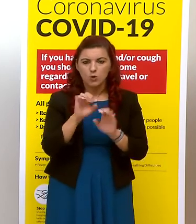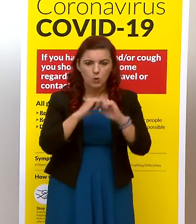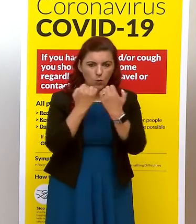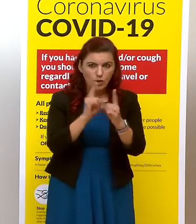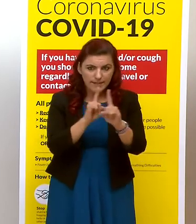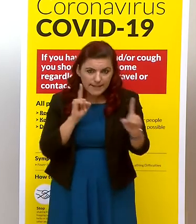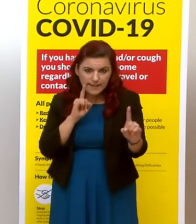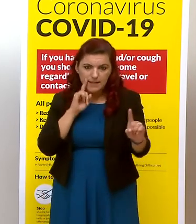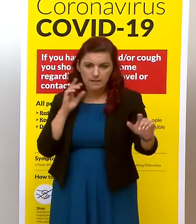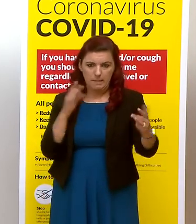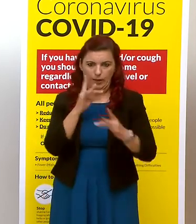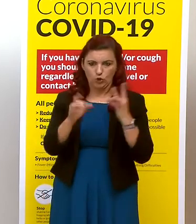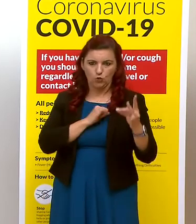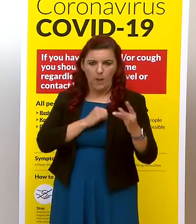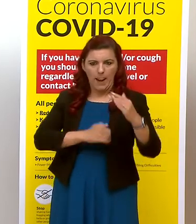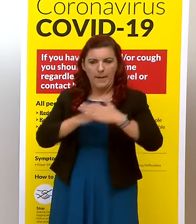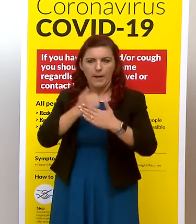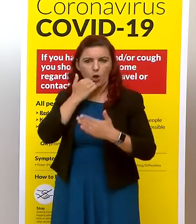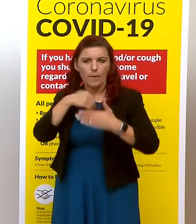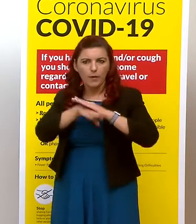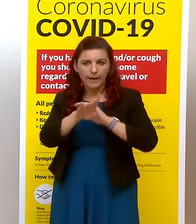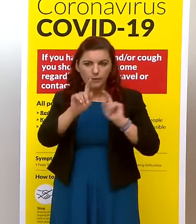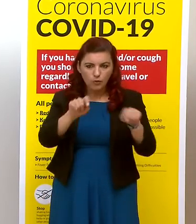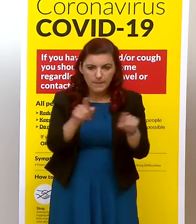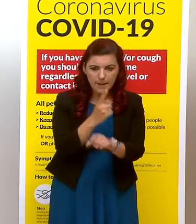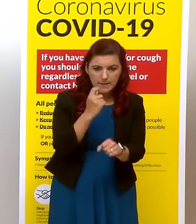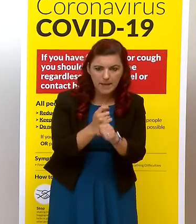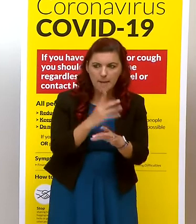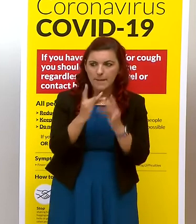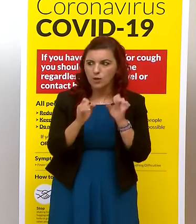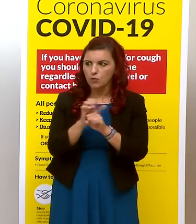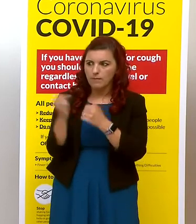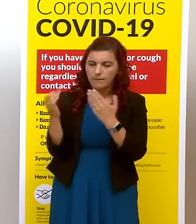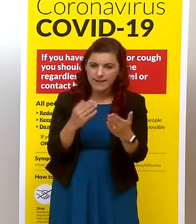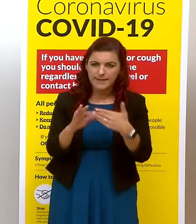placing facilities for people who are going to that shop in